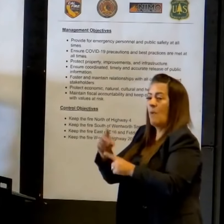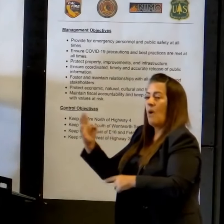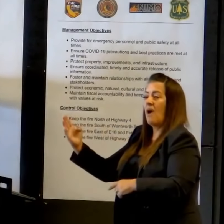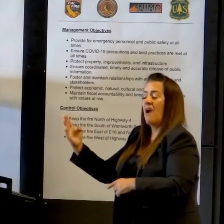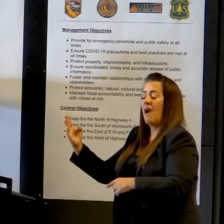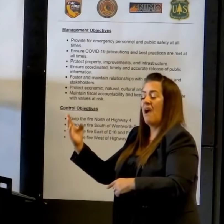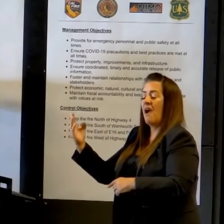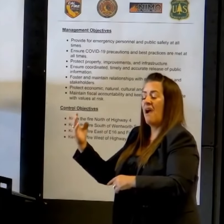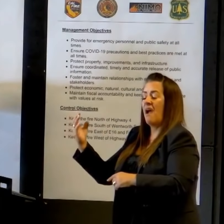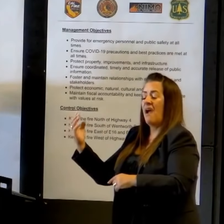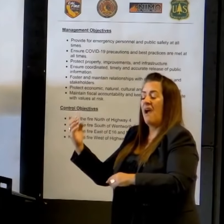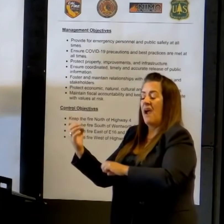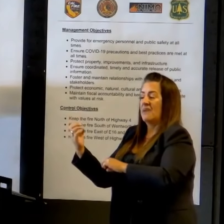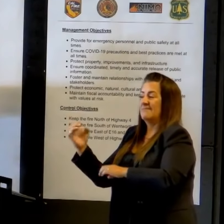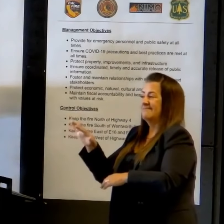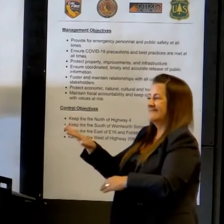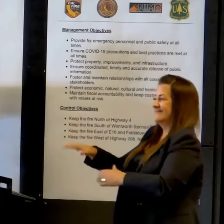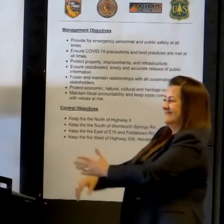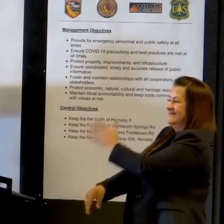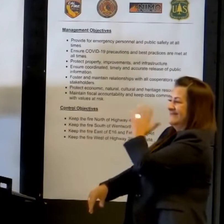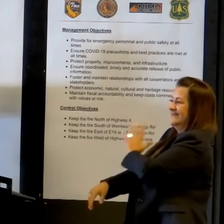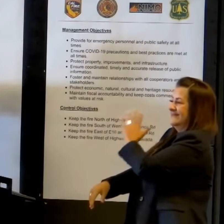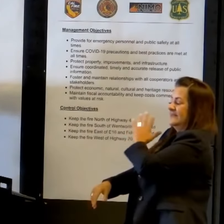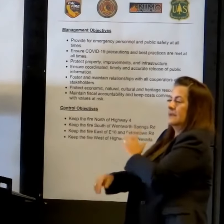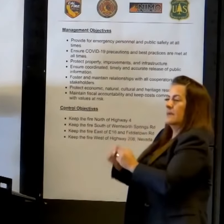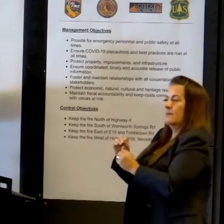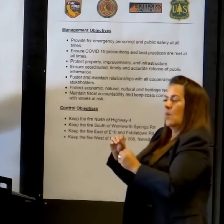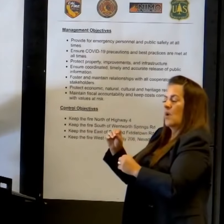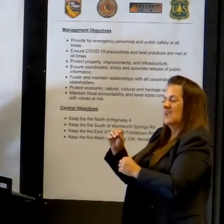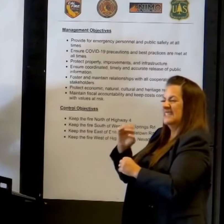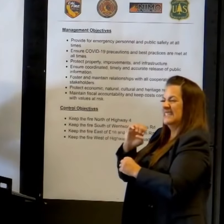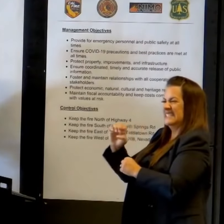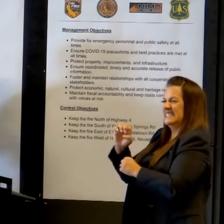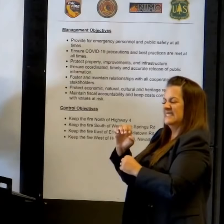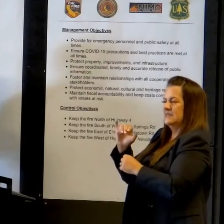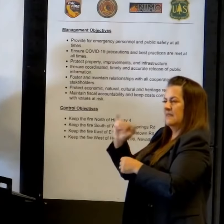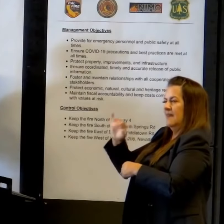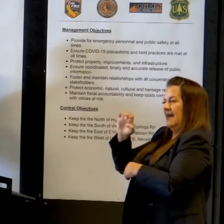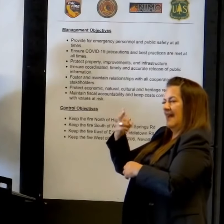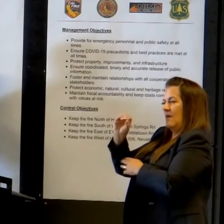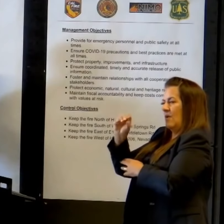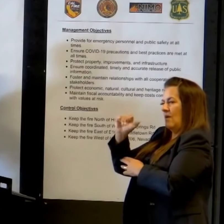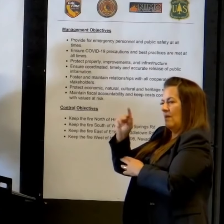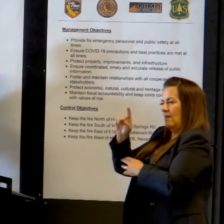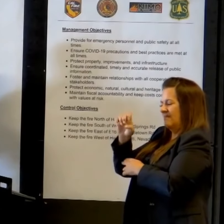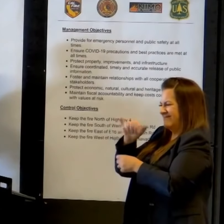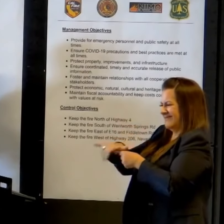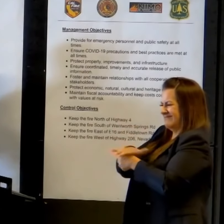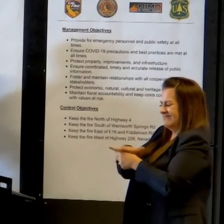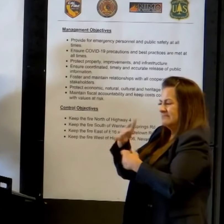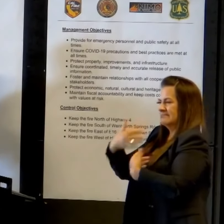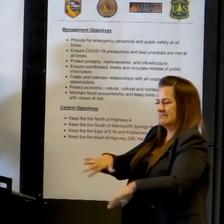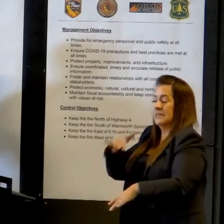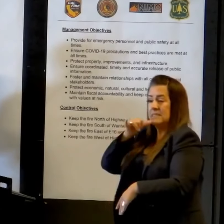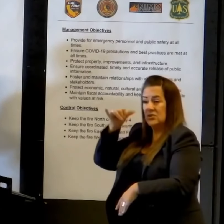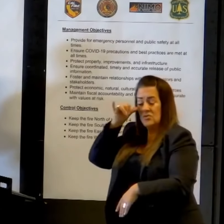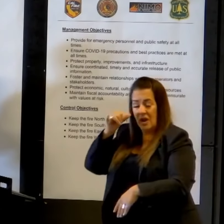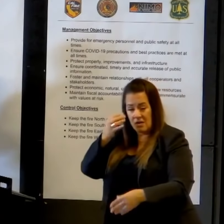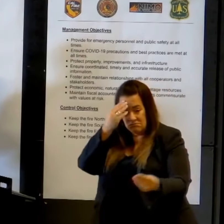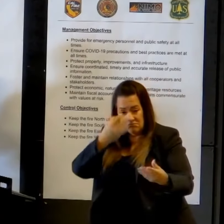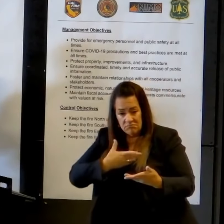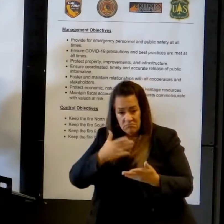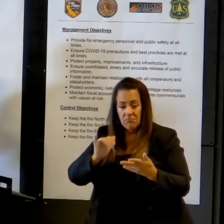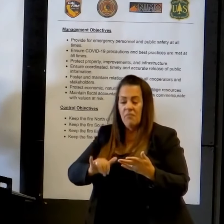here into Division Juliet, Lower Echo Lake. Lower Echo Lake, we just found out yesterday afternoon that there's a